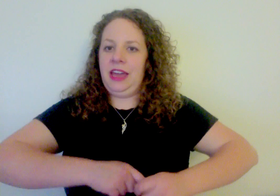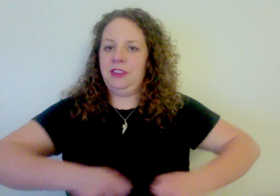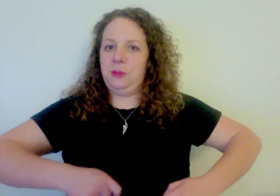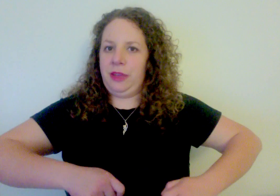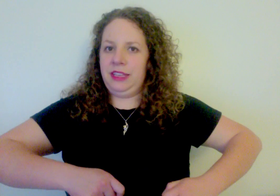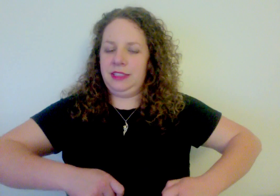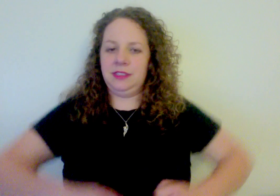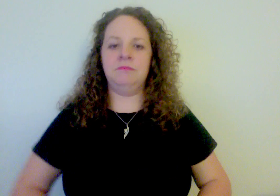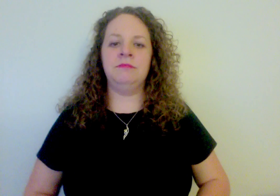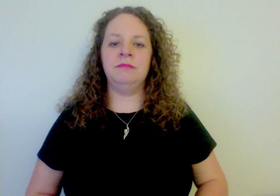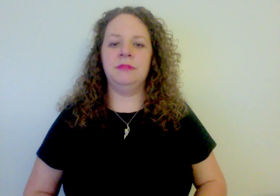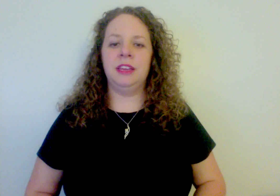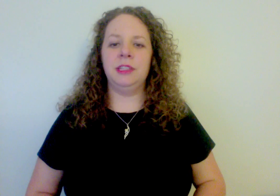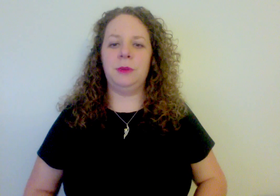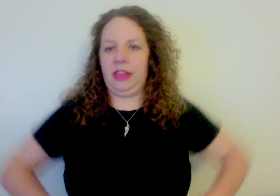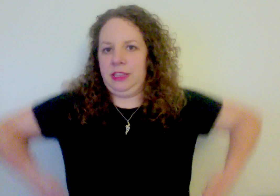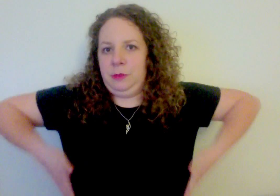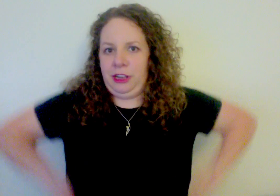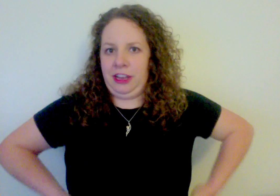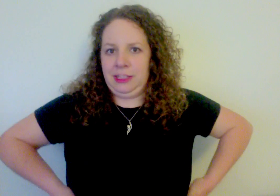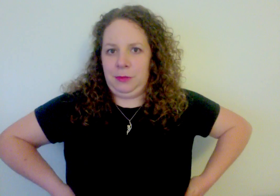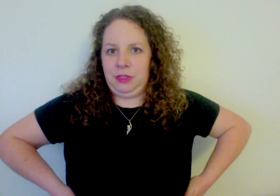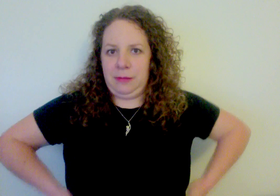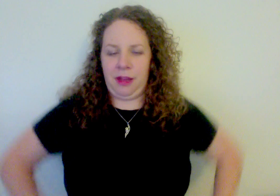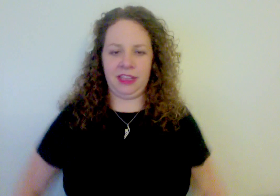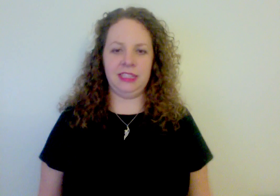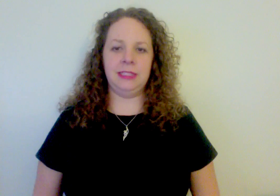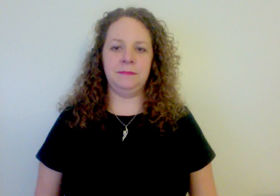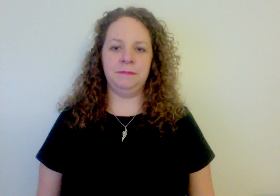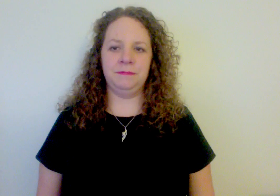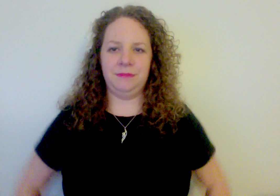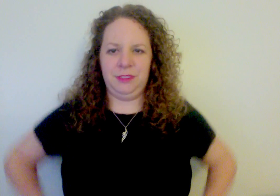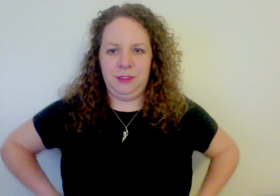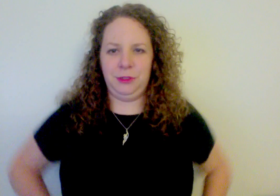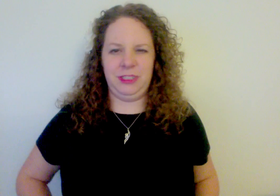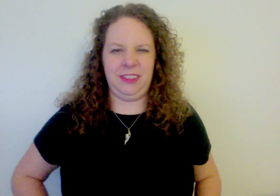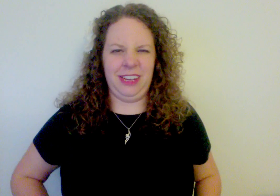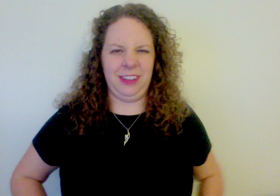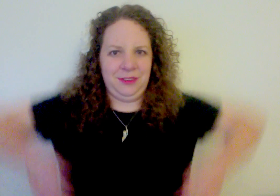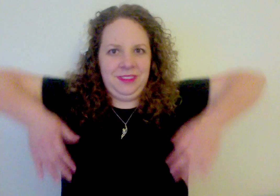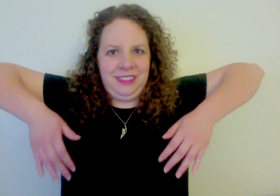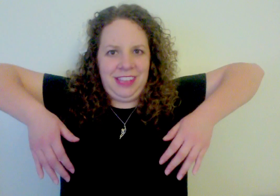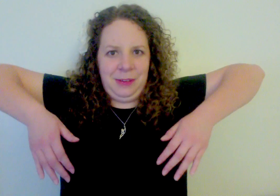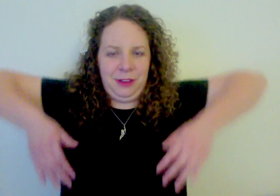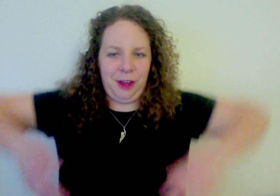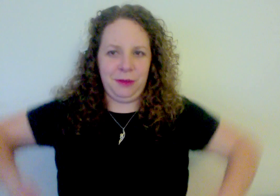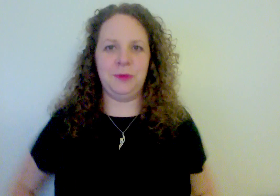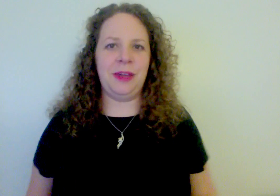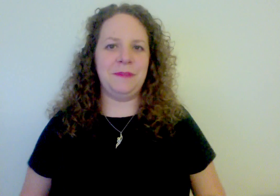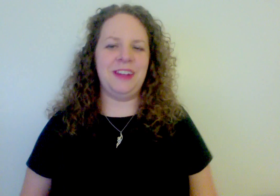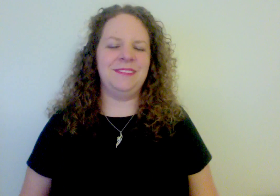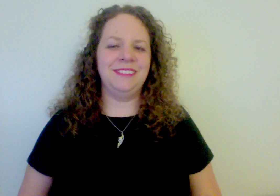at the waist, as well as putting your hands in both side pockets. Do it down here. Don't sign it with your elbows way up there.